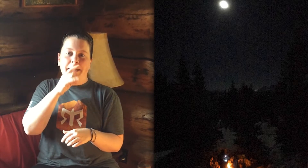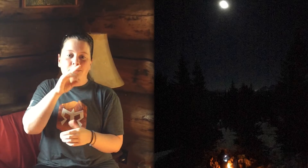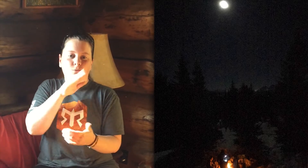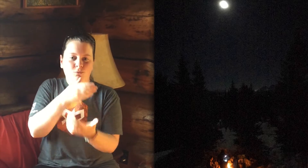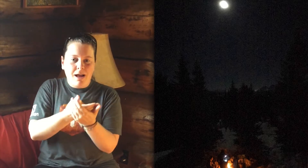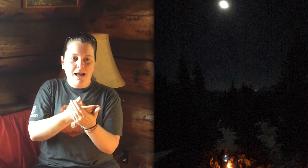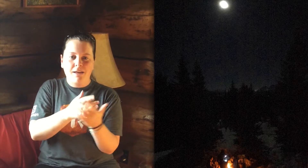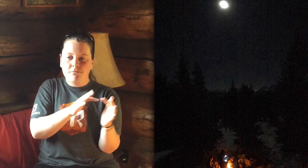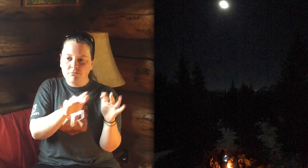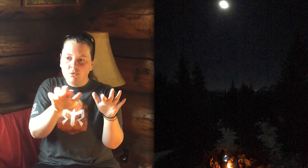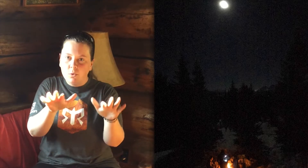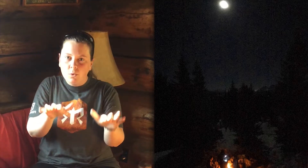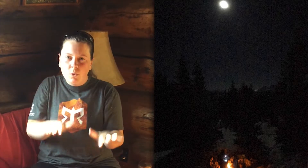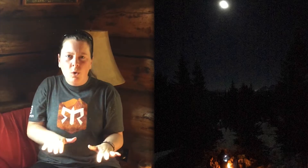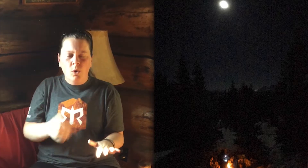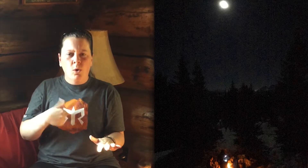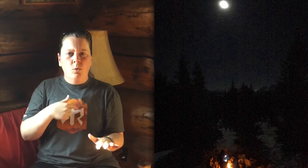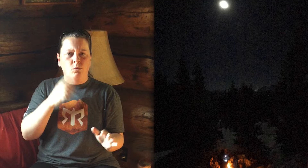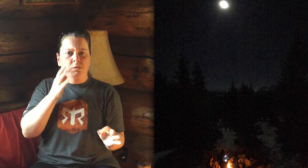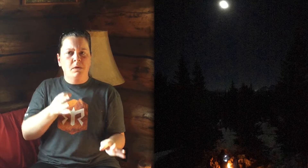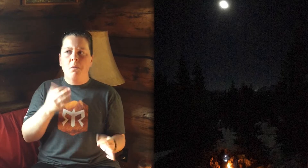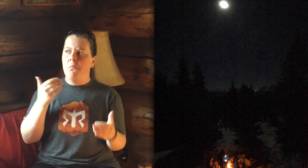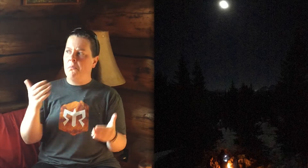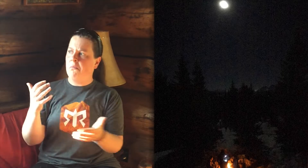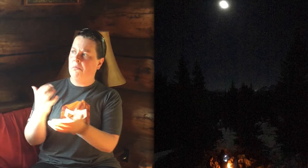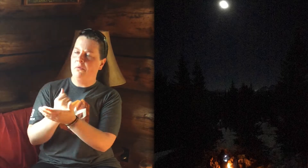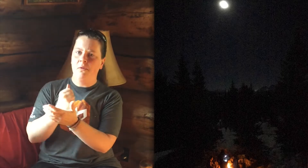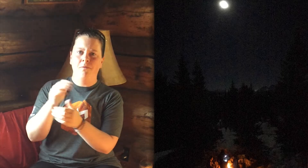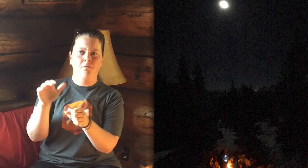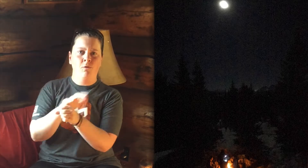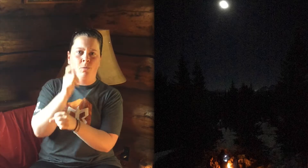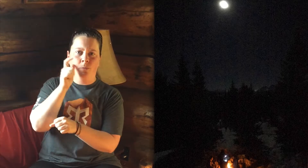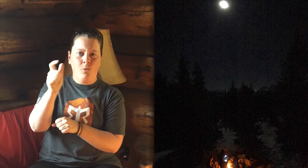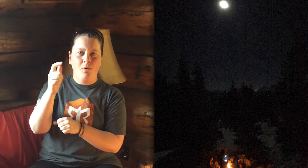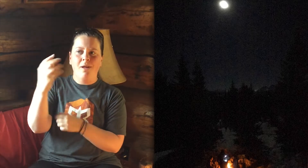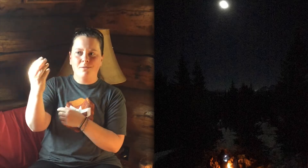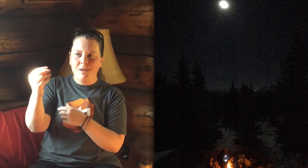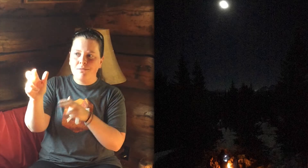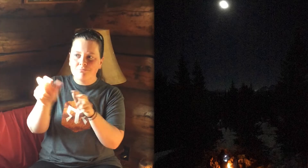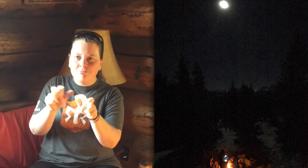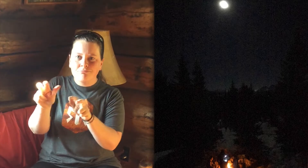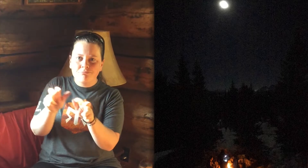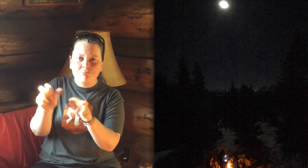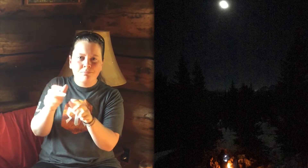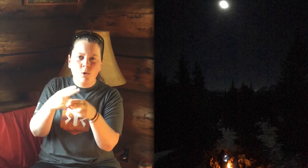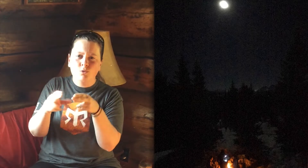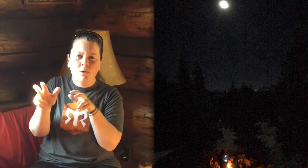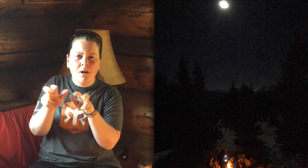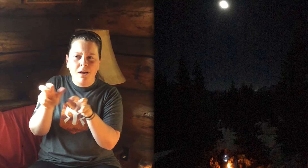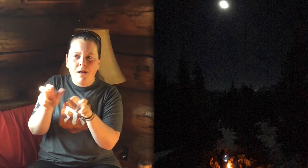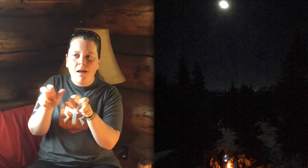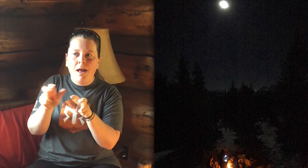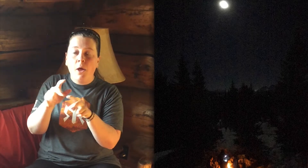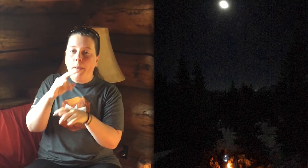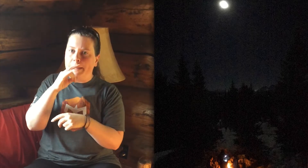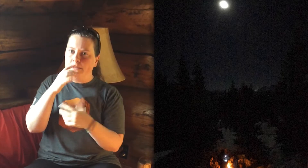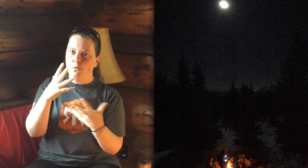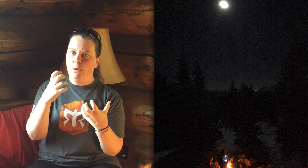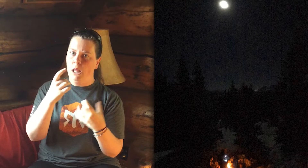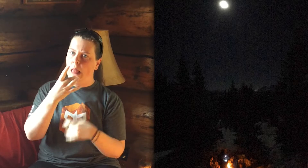really cool. The kids got here, we settled in, and we thought it'd be a great time since it was a full moon to go for a hike. It was beautiful.